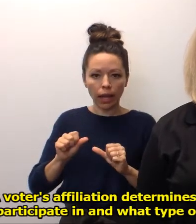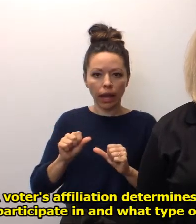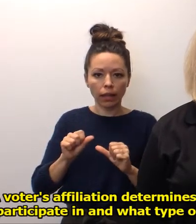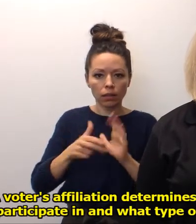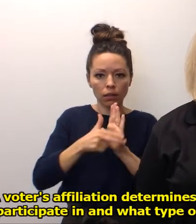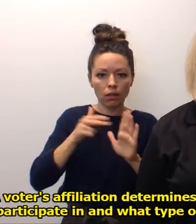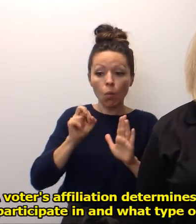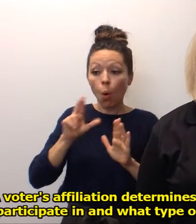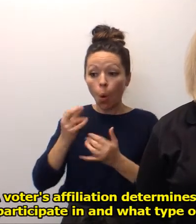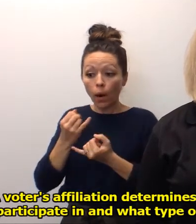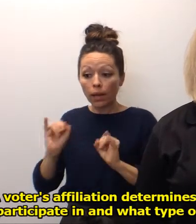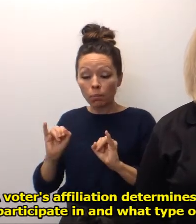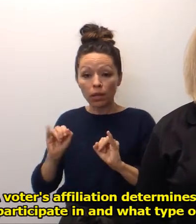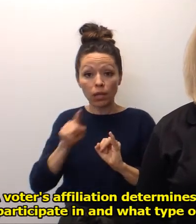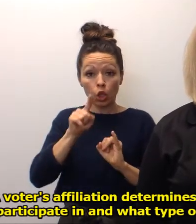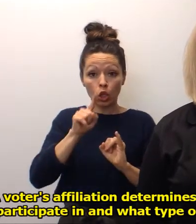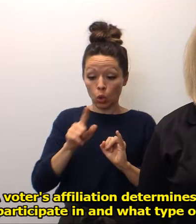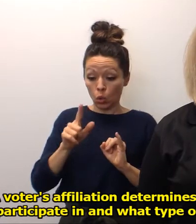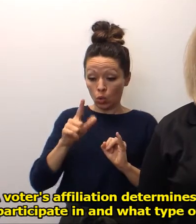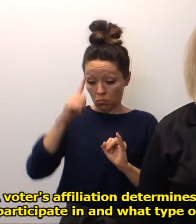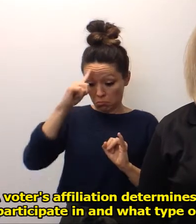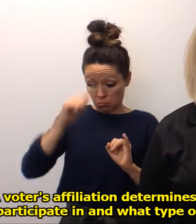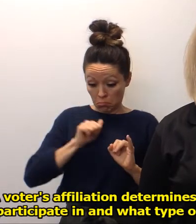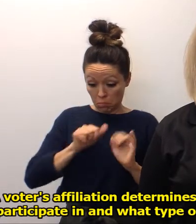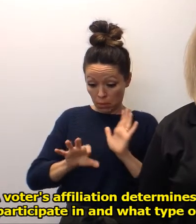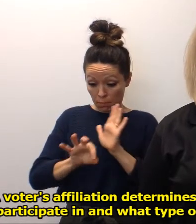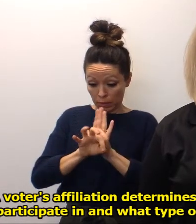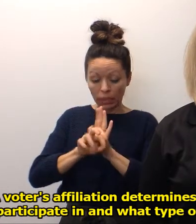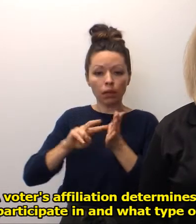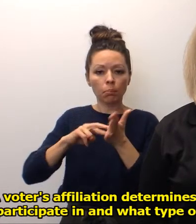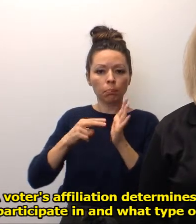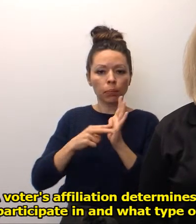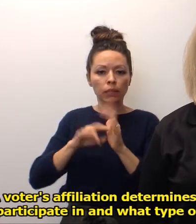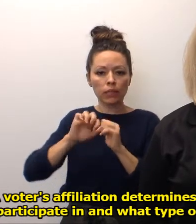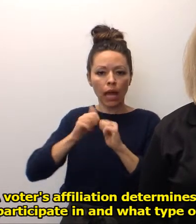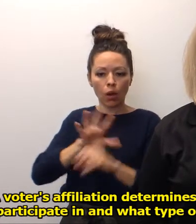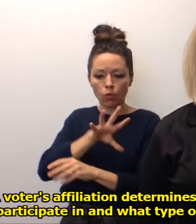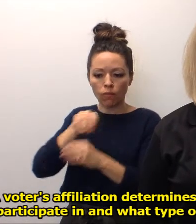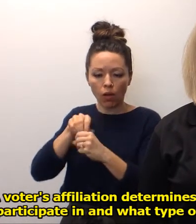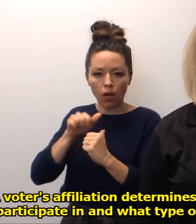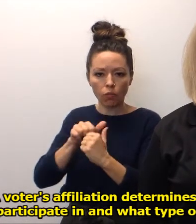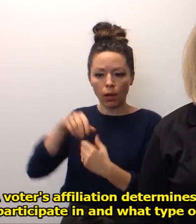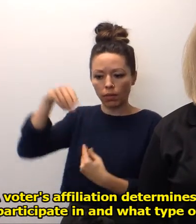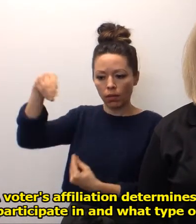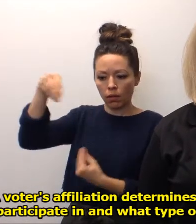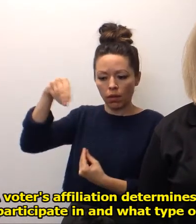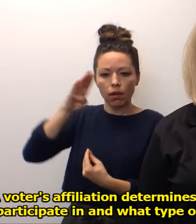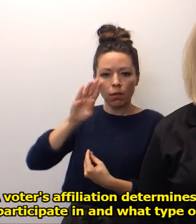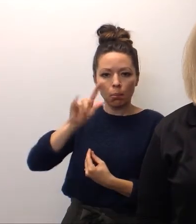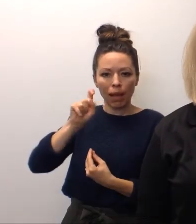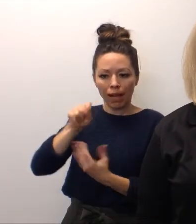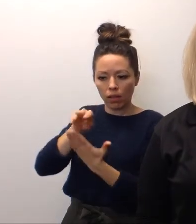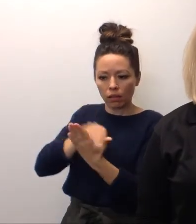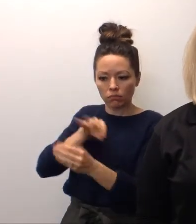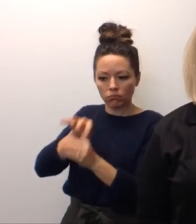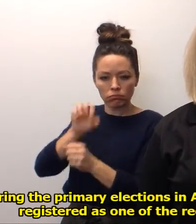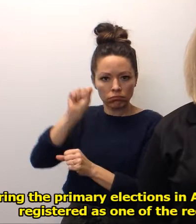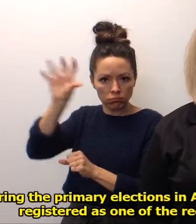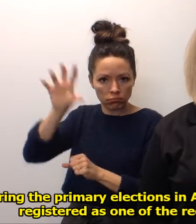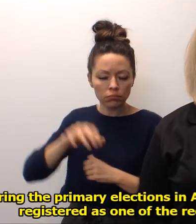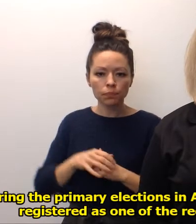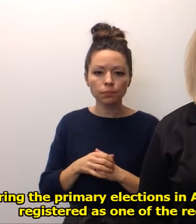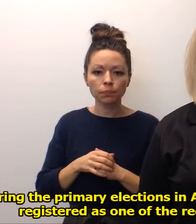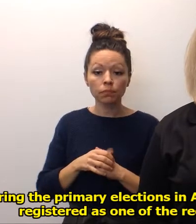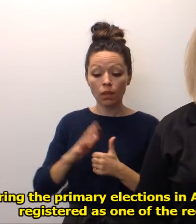A voter's affiliation determines which elections they participate in and what type of ballot they receive. During